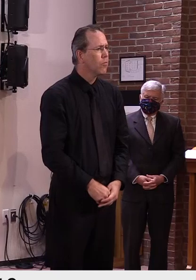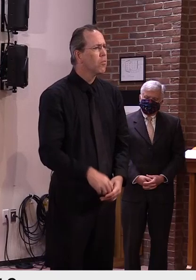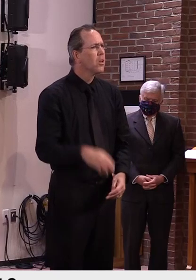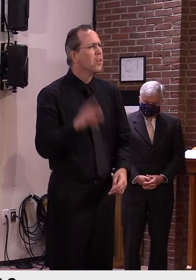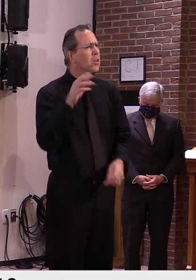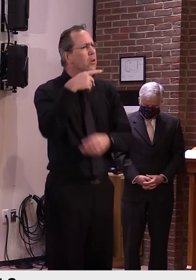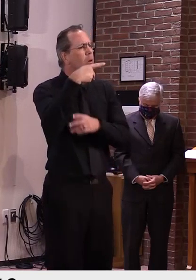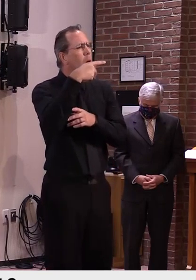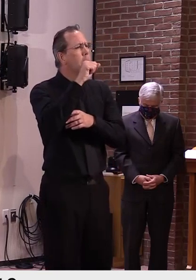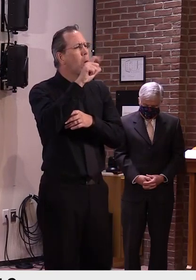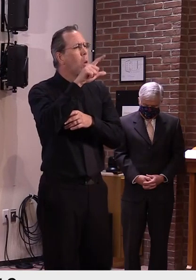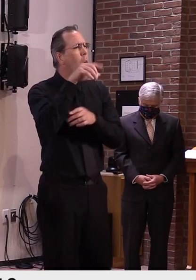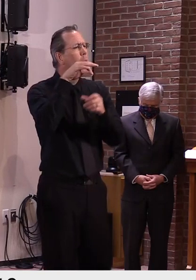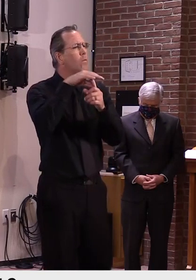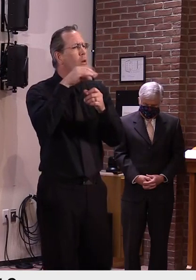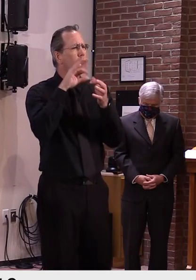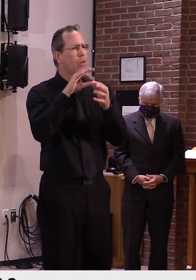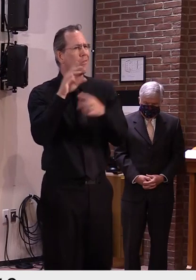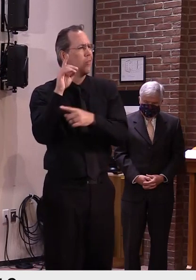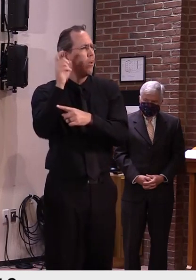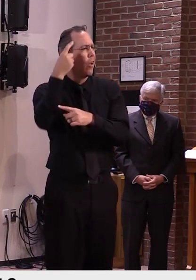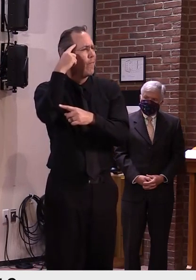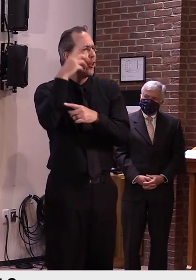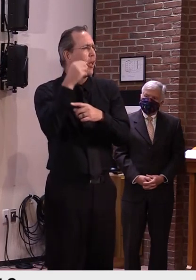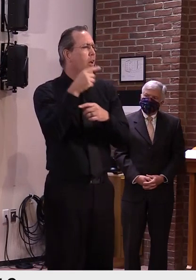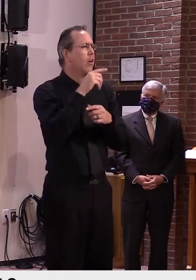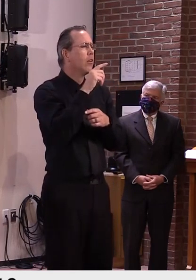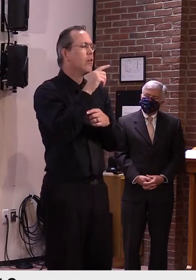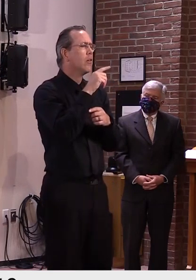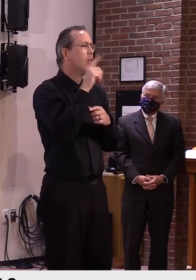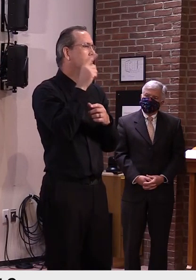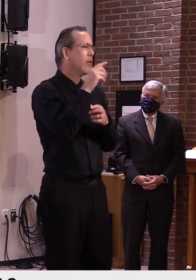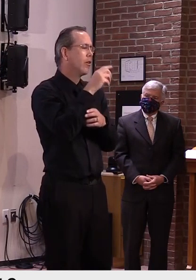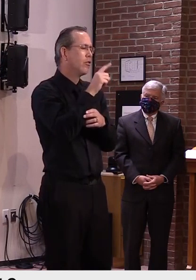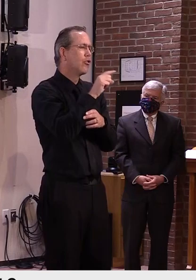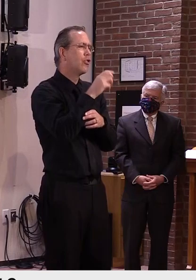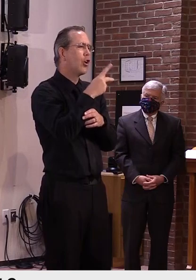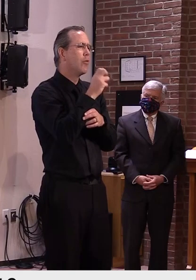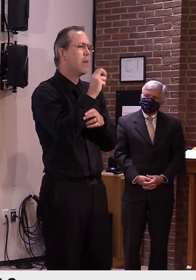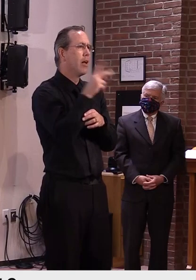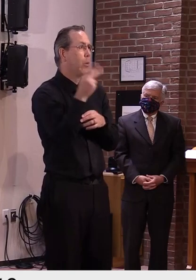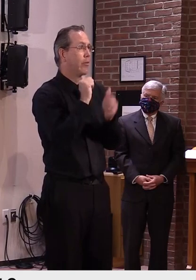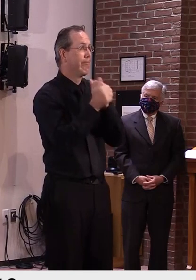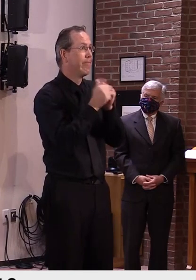really make to have Scott Milne in the number two spot, should you win another term?